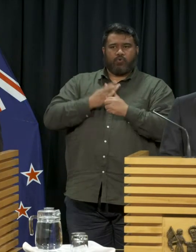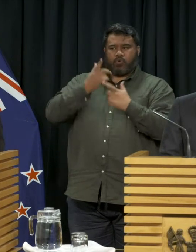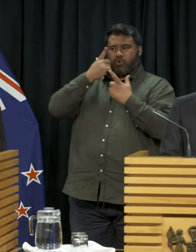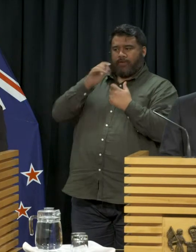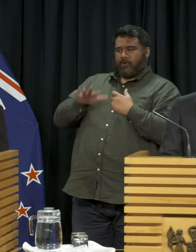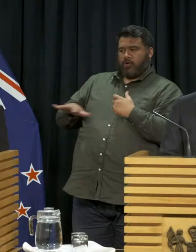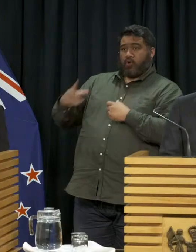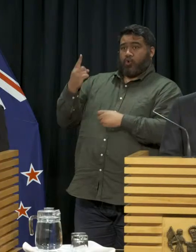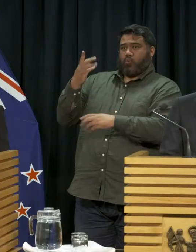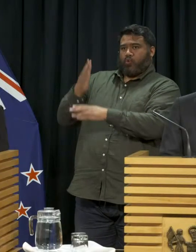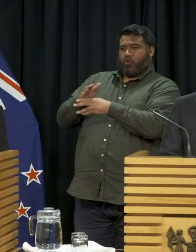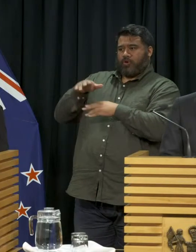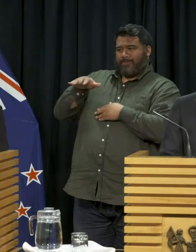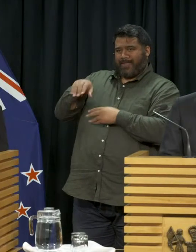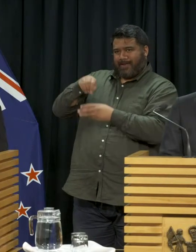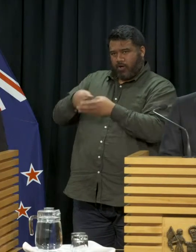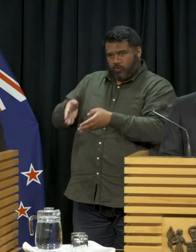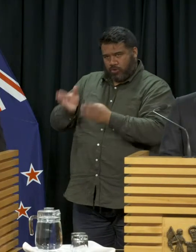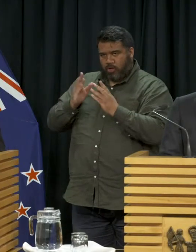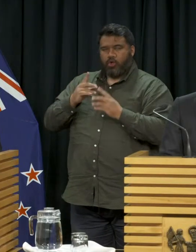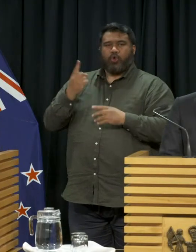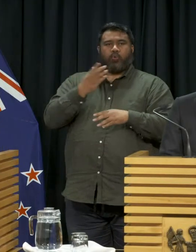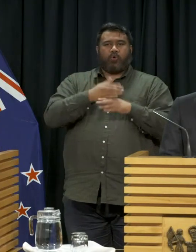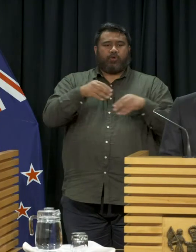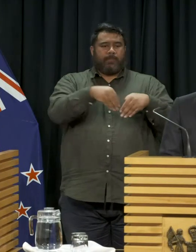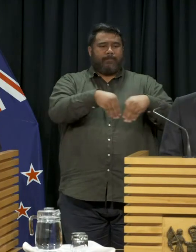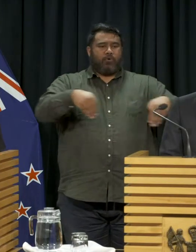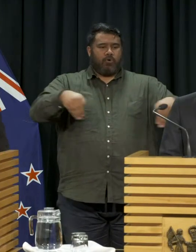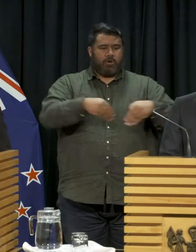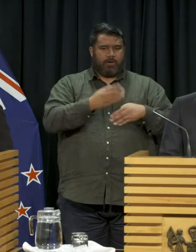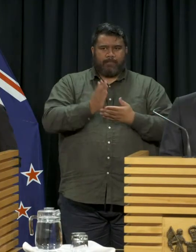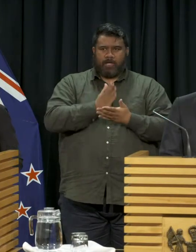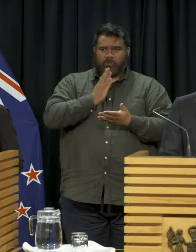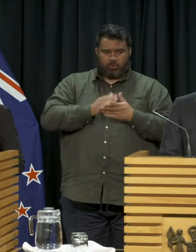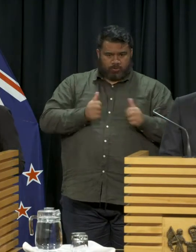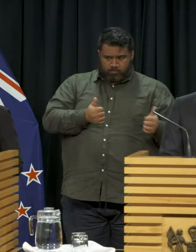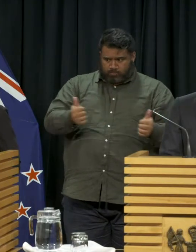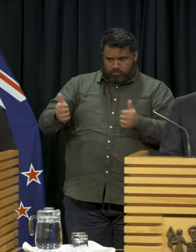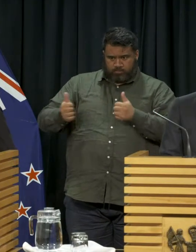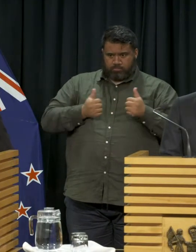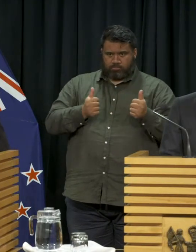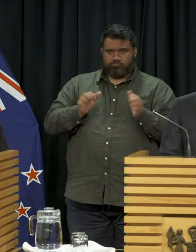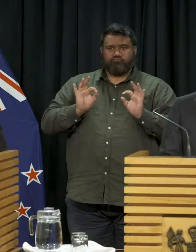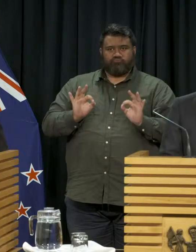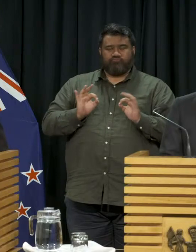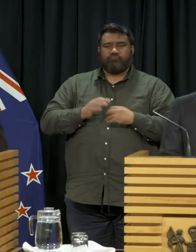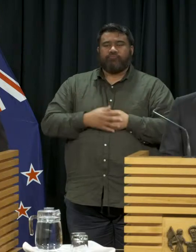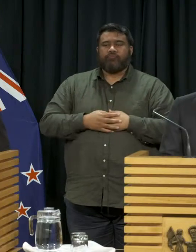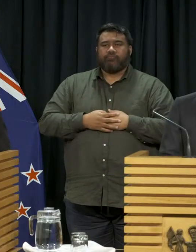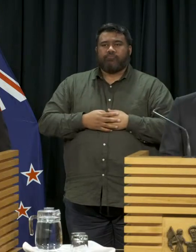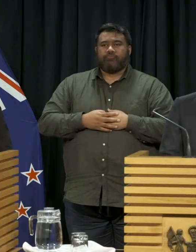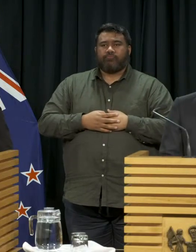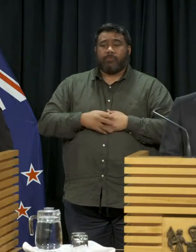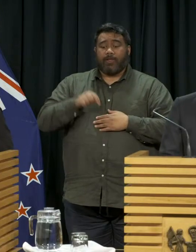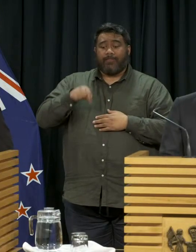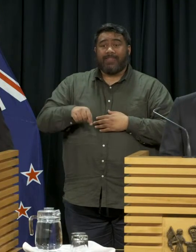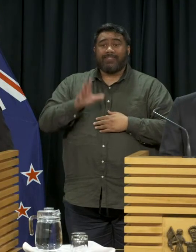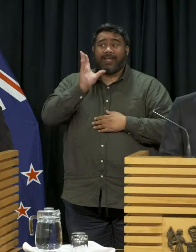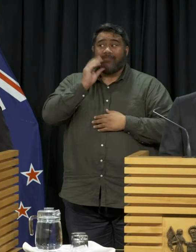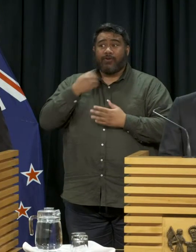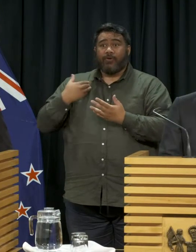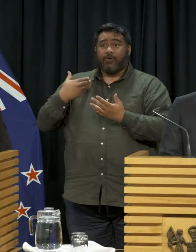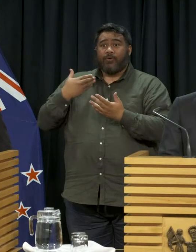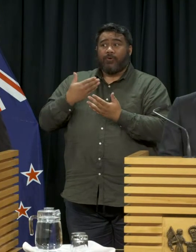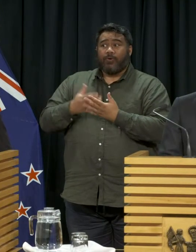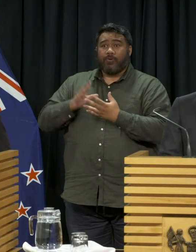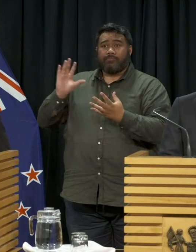working at the border. I can confirm that as of this afternoon, that 86%